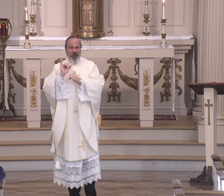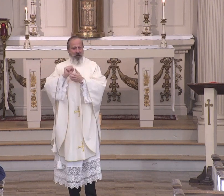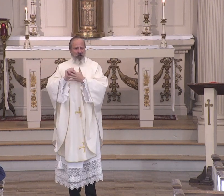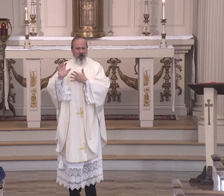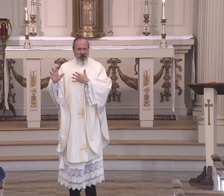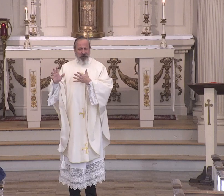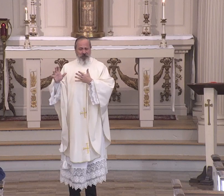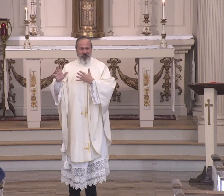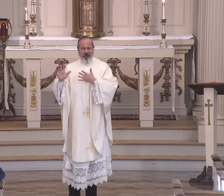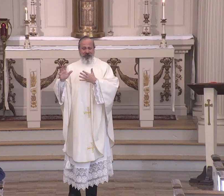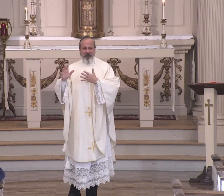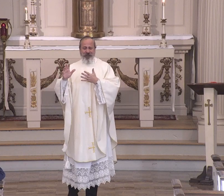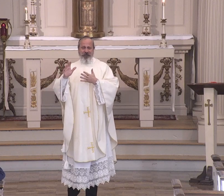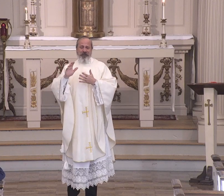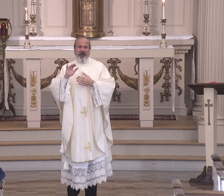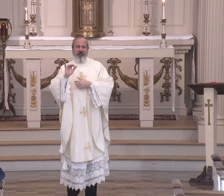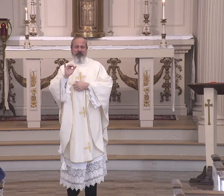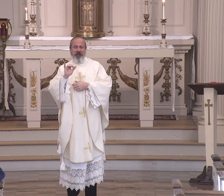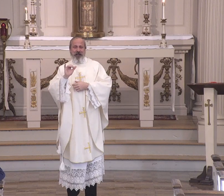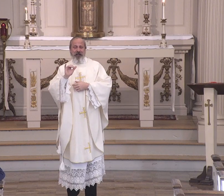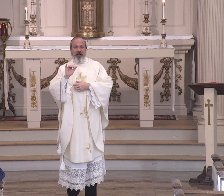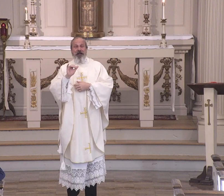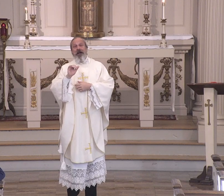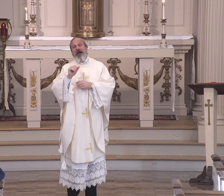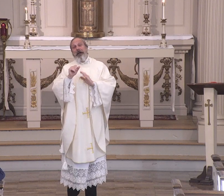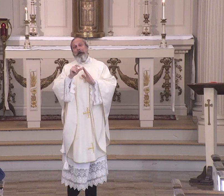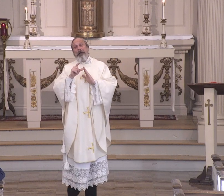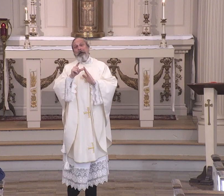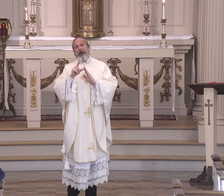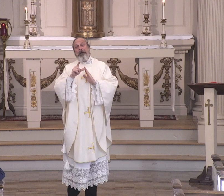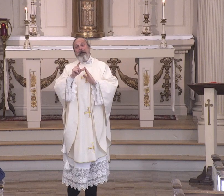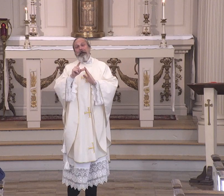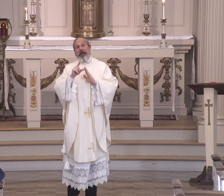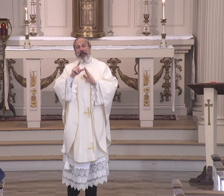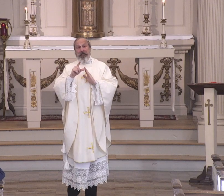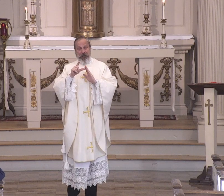Abortion is an awful thing that is a part of our history.